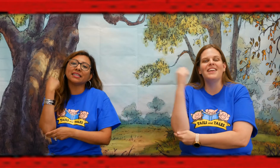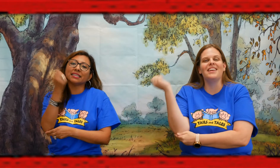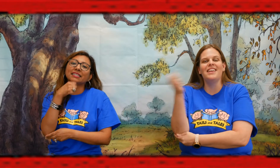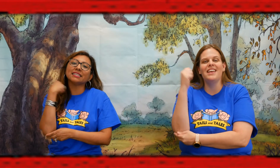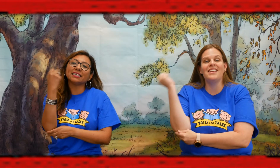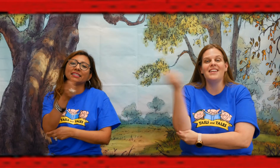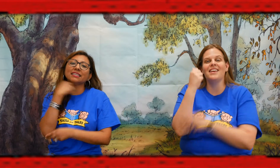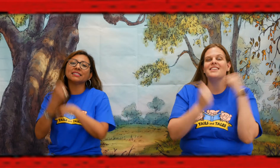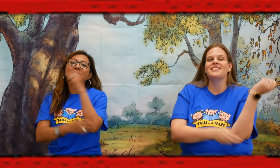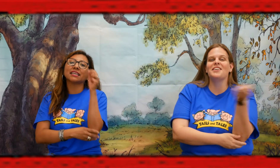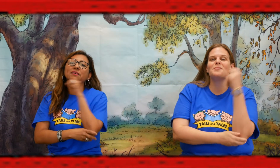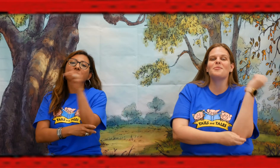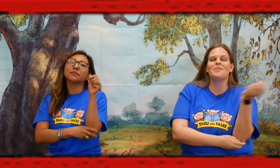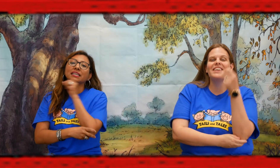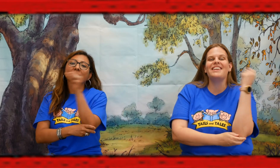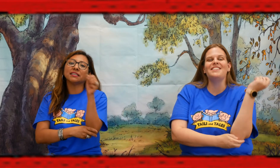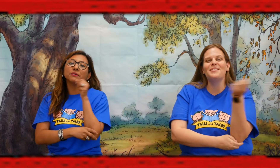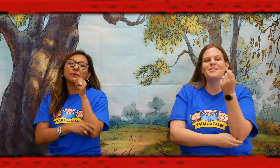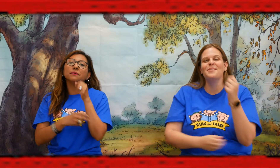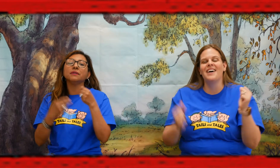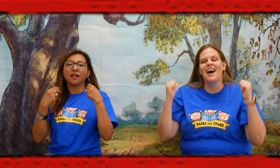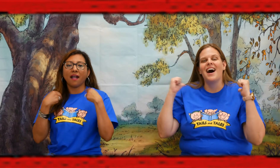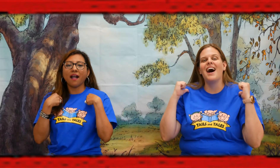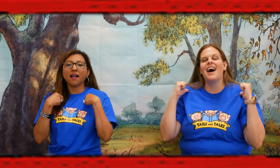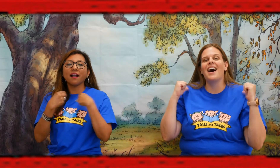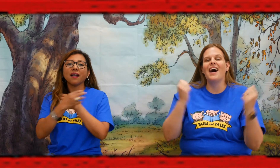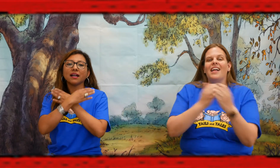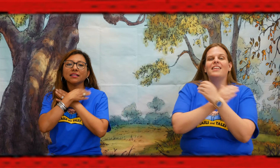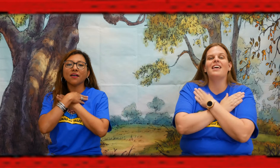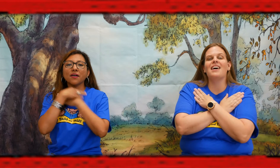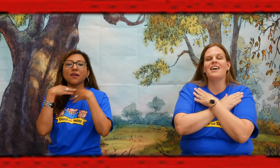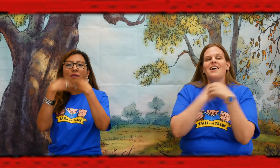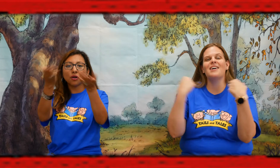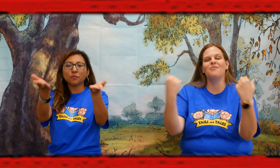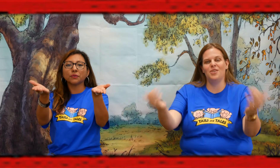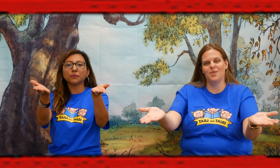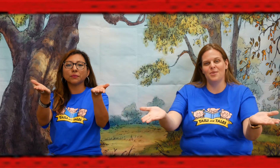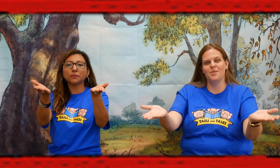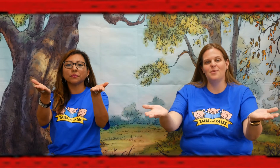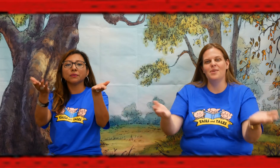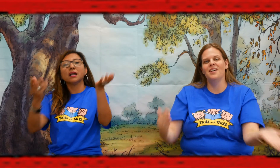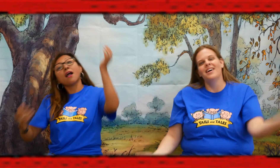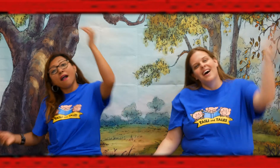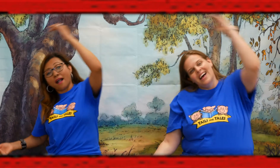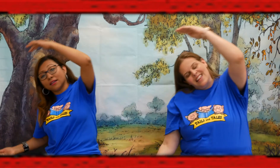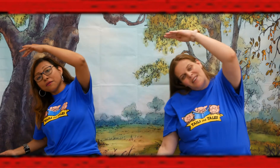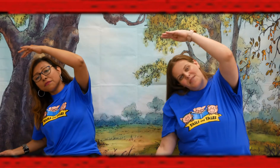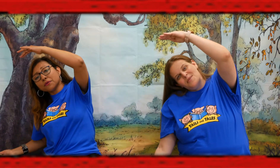Skinnamarinky dinky dink, skinnamarinky doo, I love you. I love you in